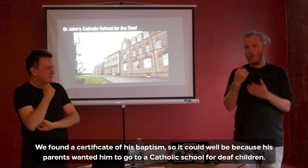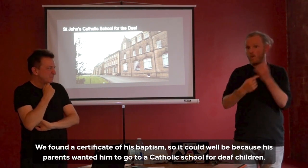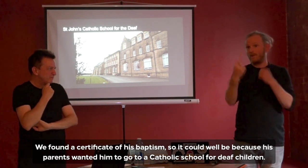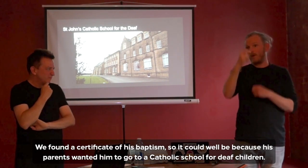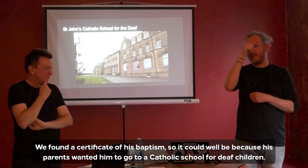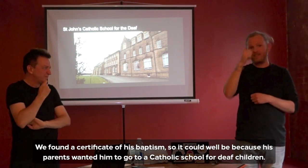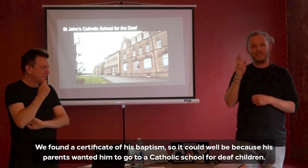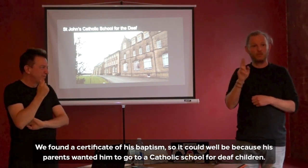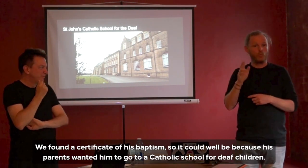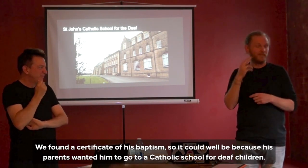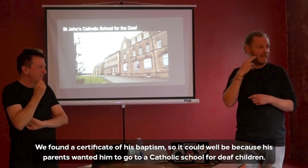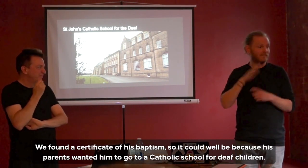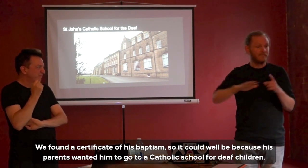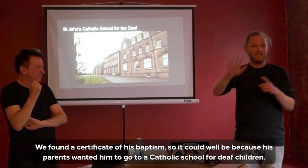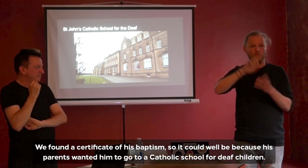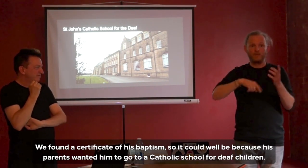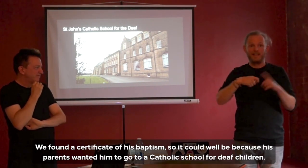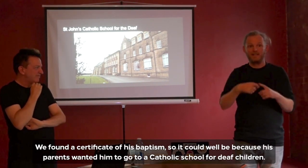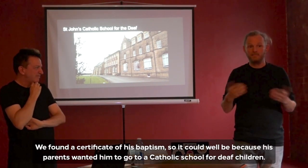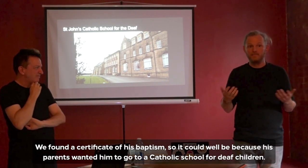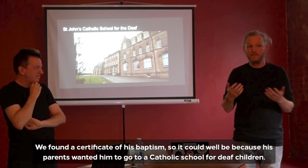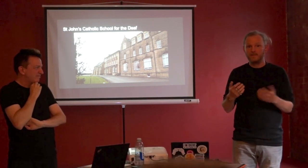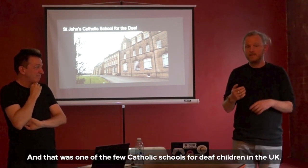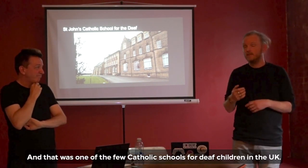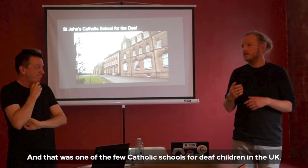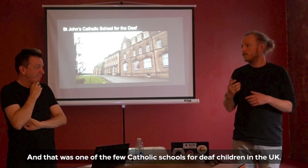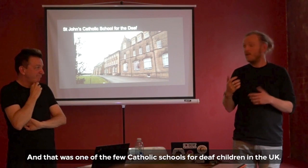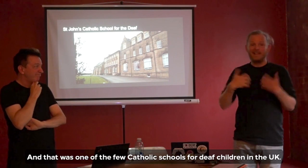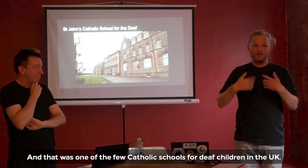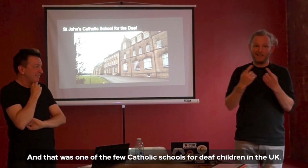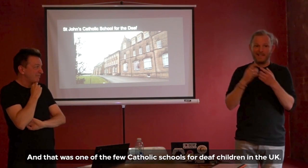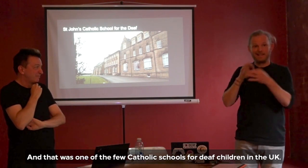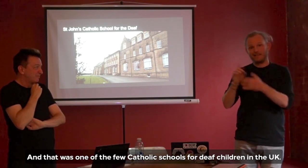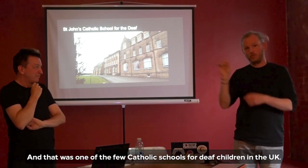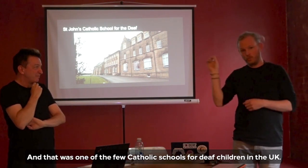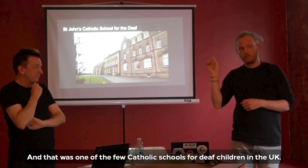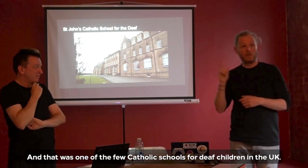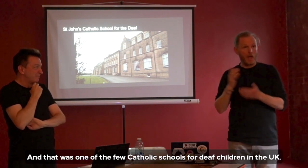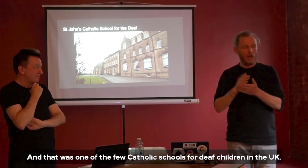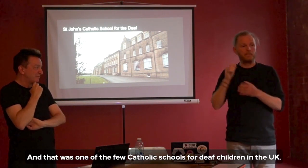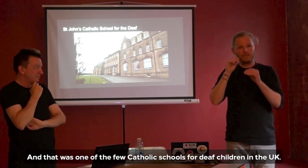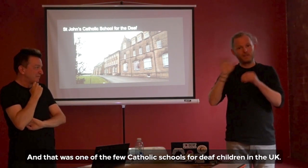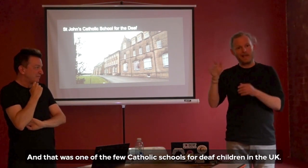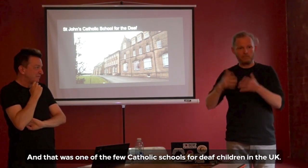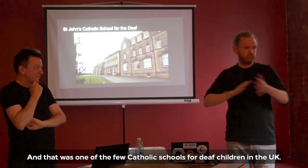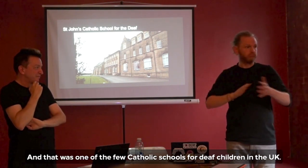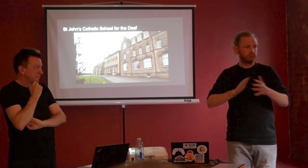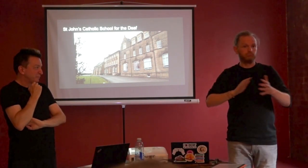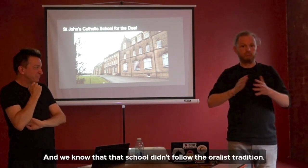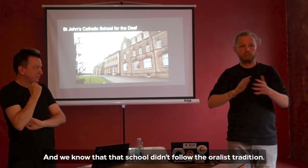his parents wanted him to go to a Catholic school for deaf children, and that was one of the few schools, Catholic schools for deaf children in the UK.